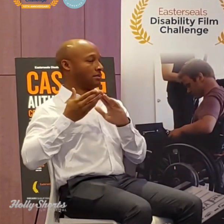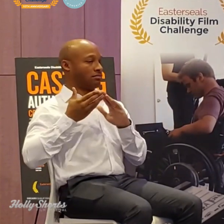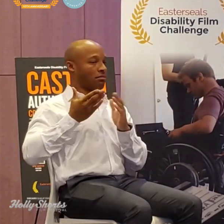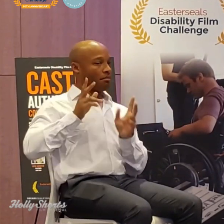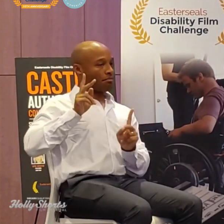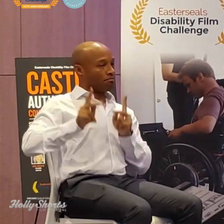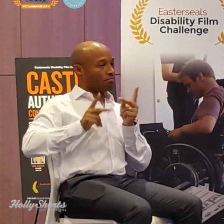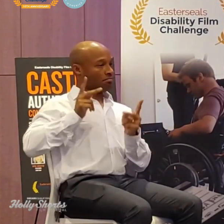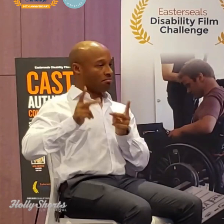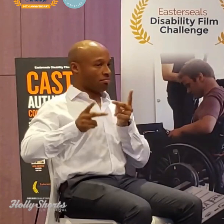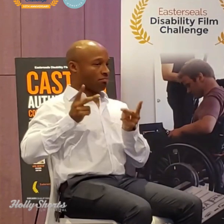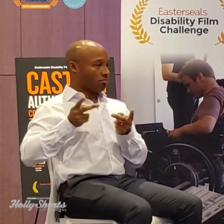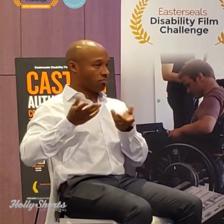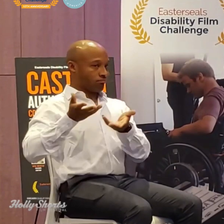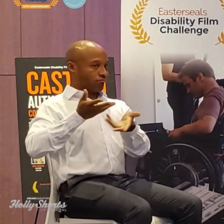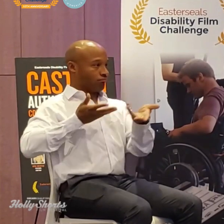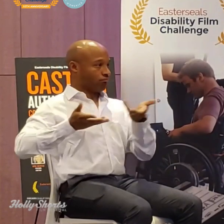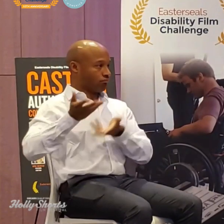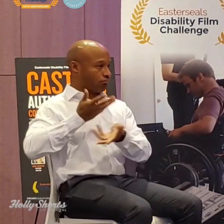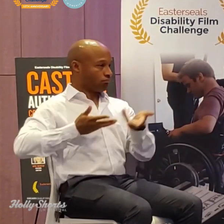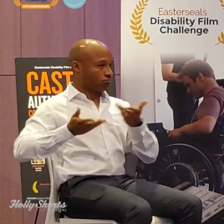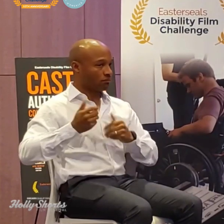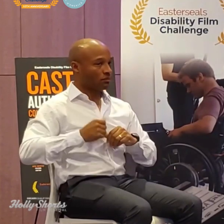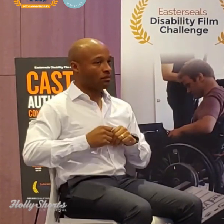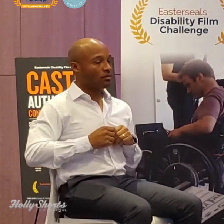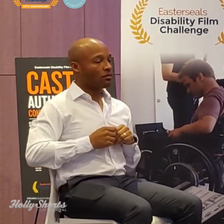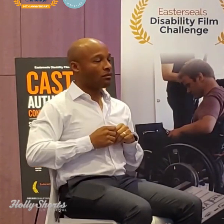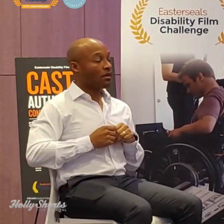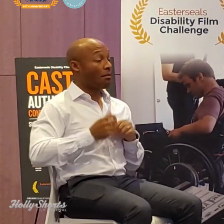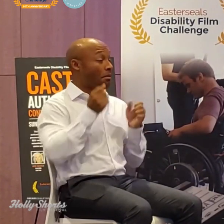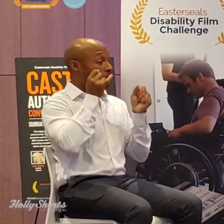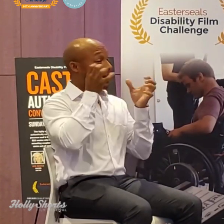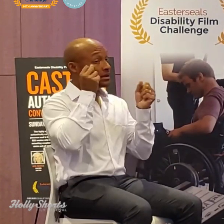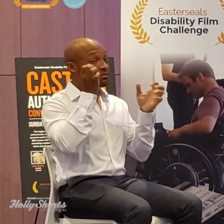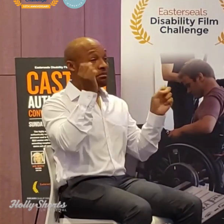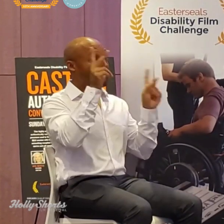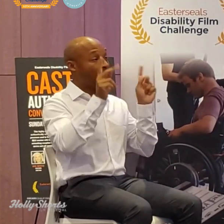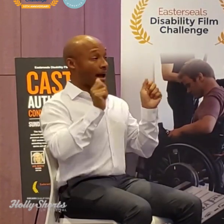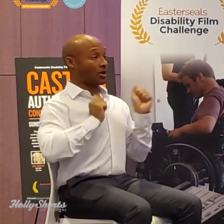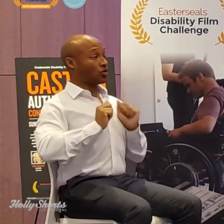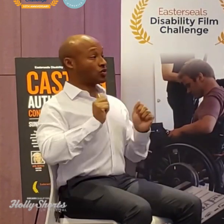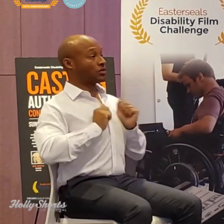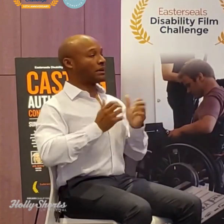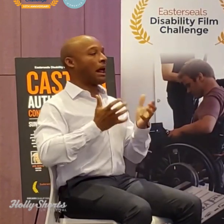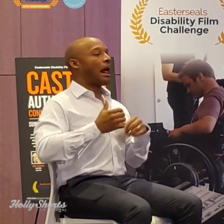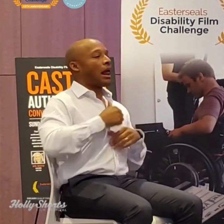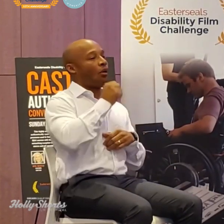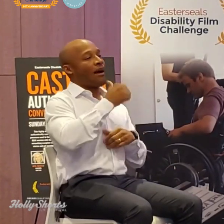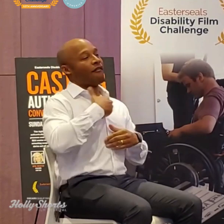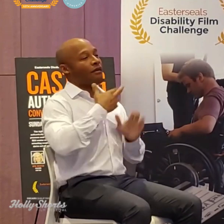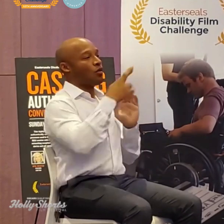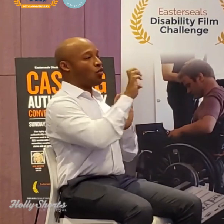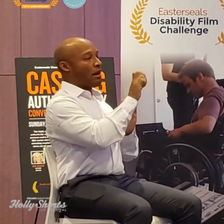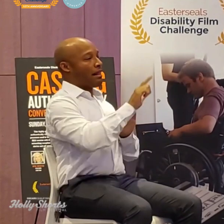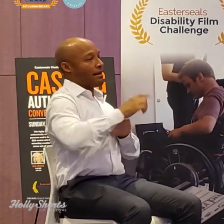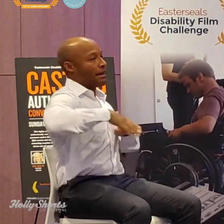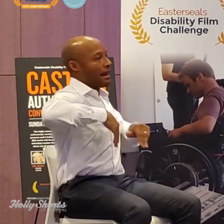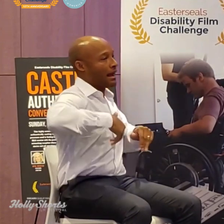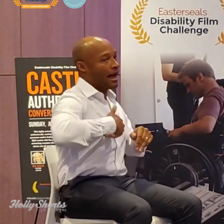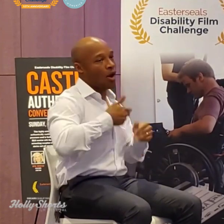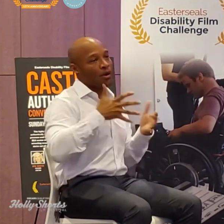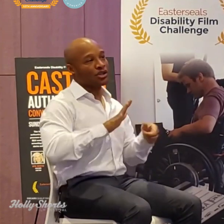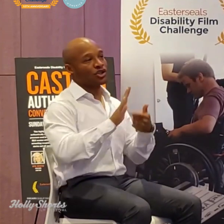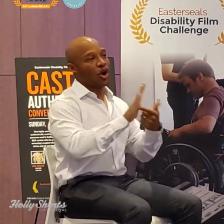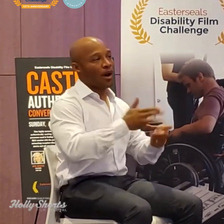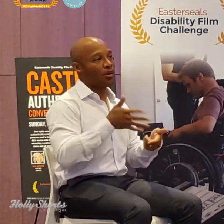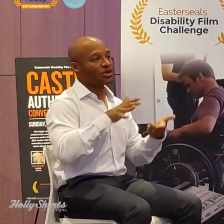But I'm amazed where many actors are like, oh, I don't have my reel yet, or I don't want to show you this, or I don't want to show you that. It's like, why not? Like, this